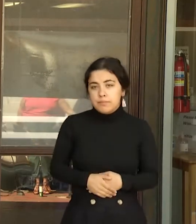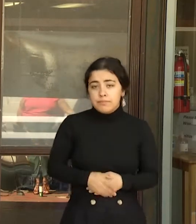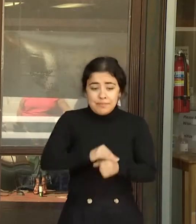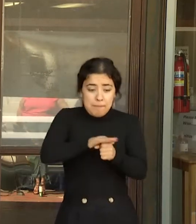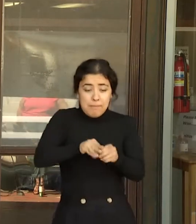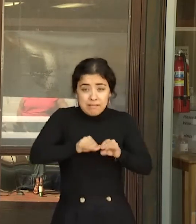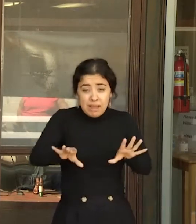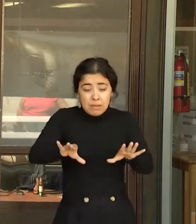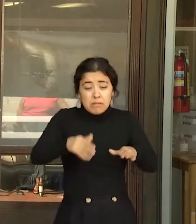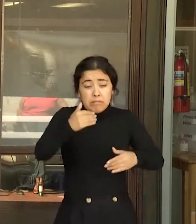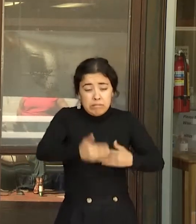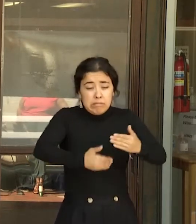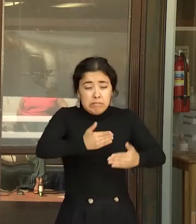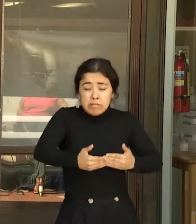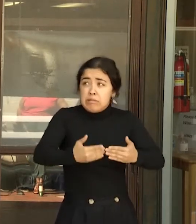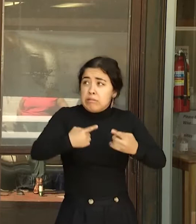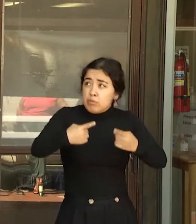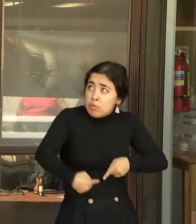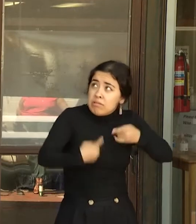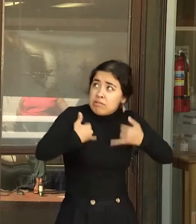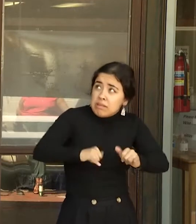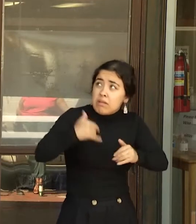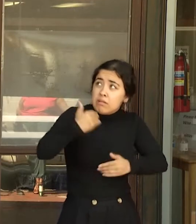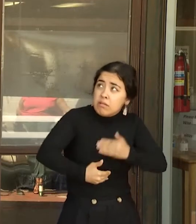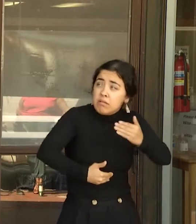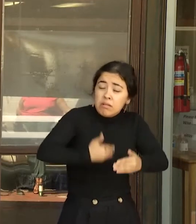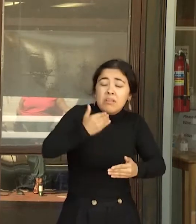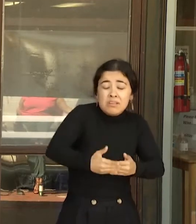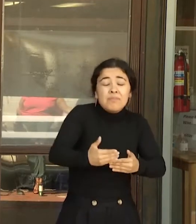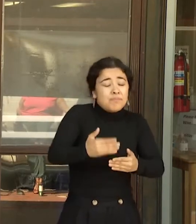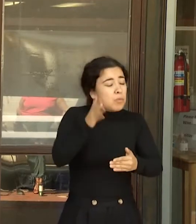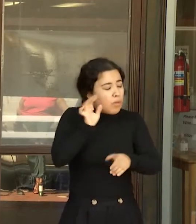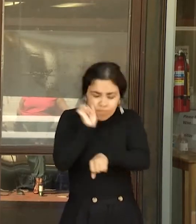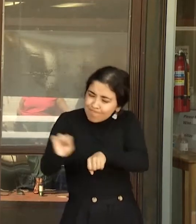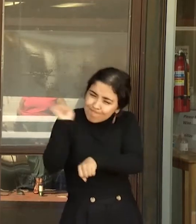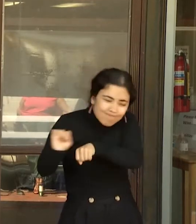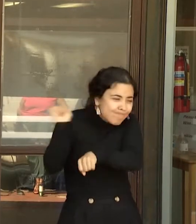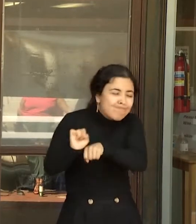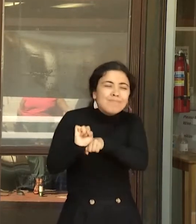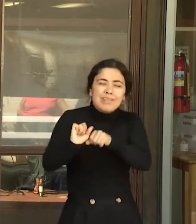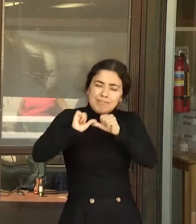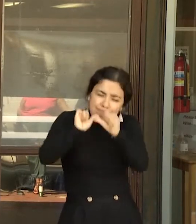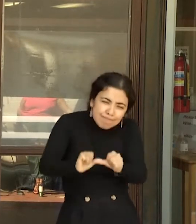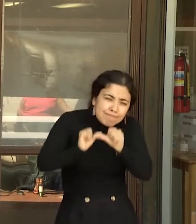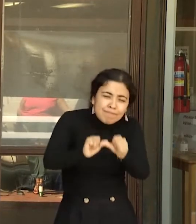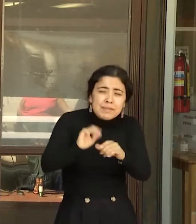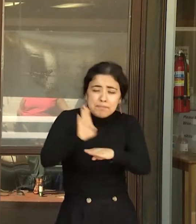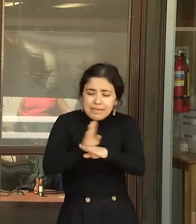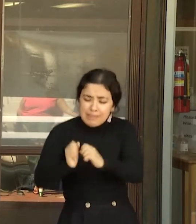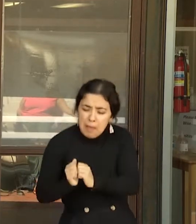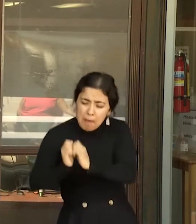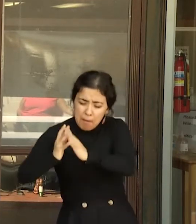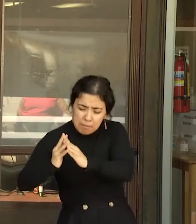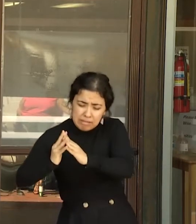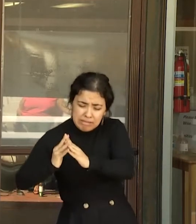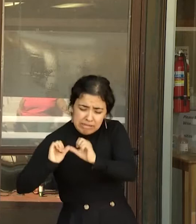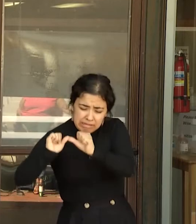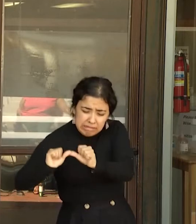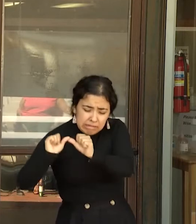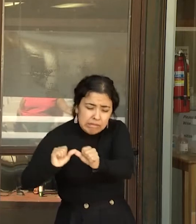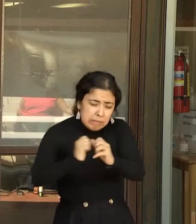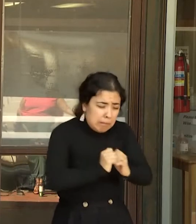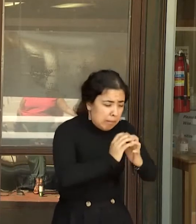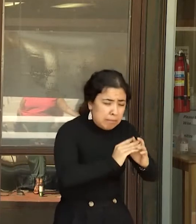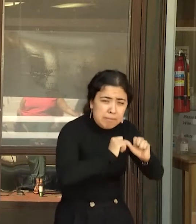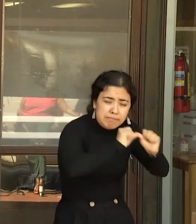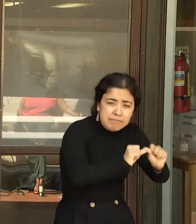continue to work diligently and do everything we can to help businesses remain operational, create access to critical resources,